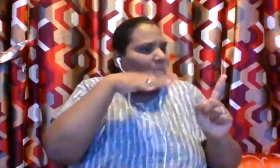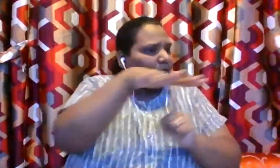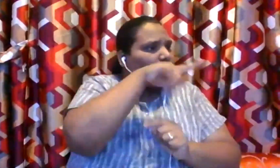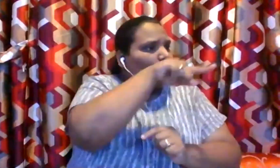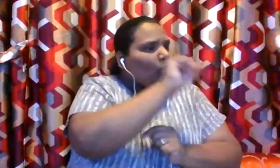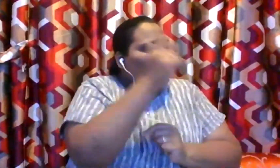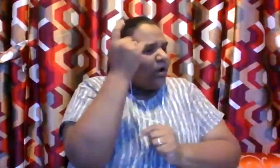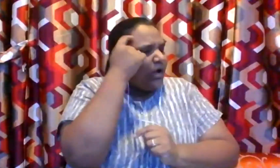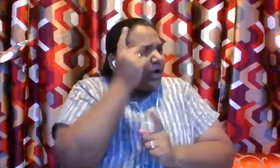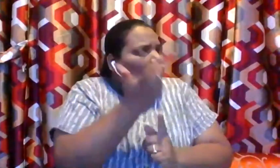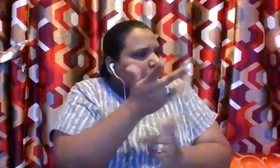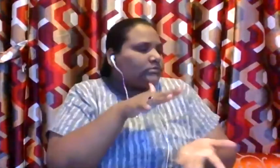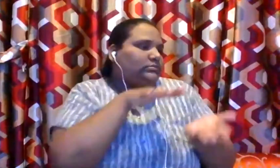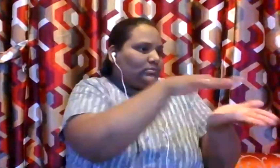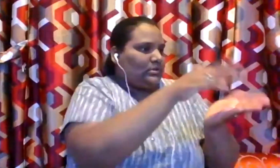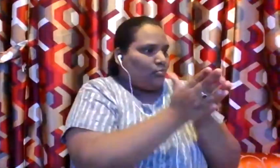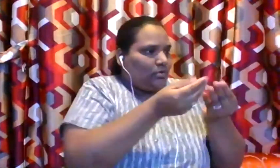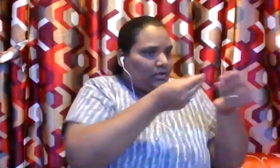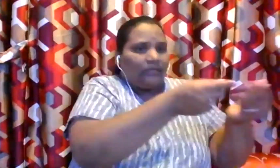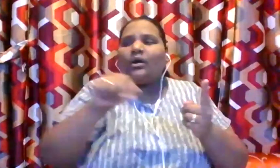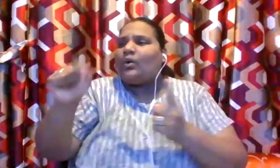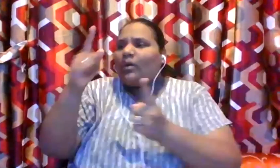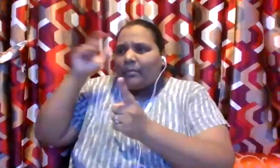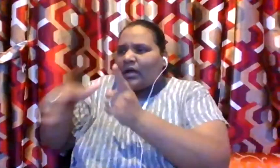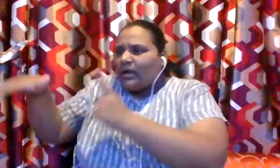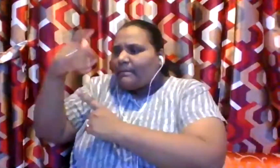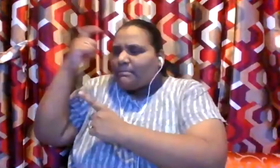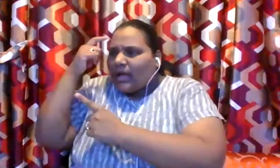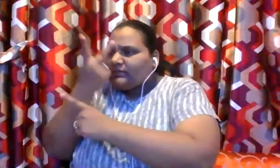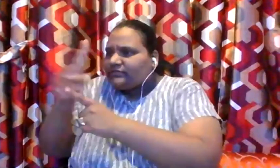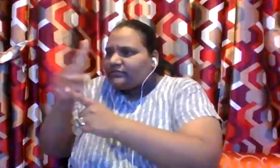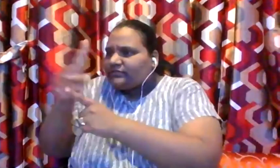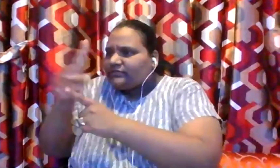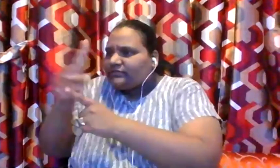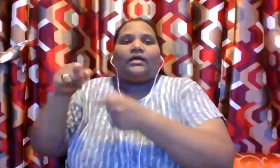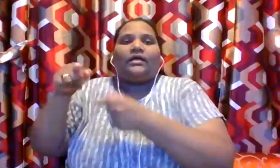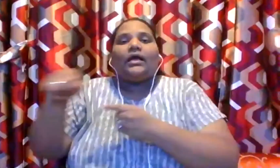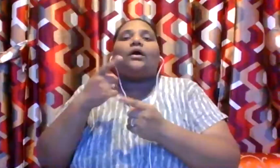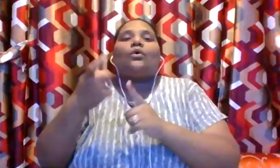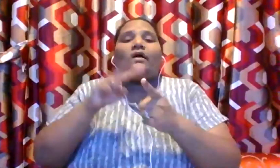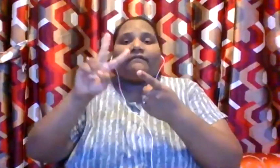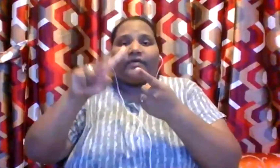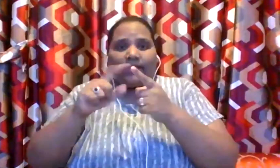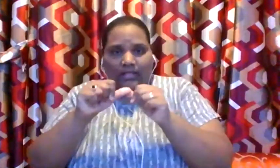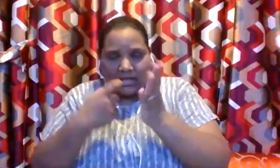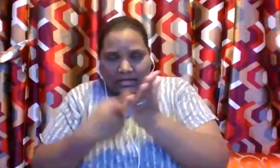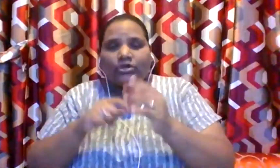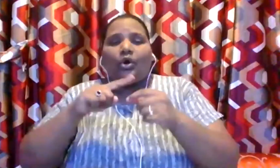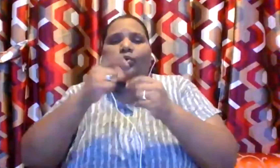time. In this way, Vedas, Bible, Quran, and other religious